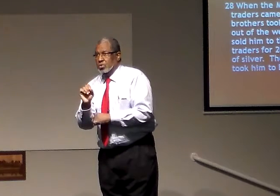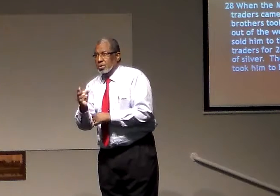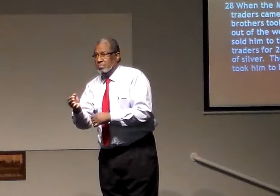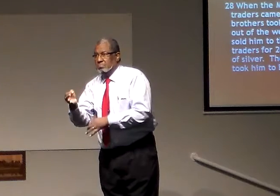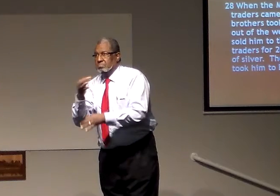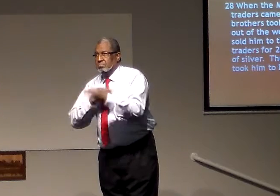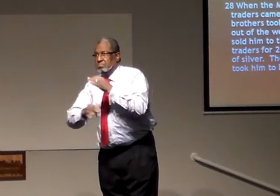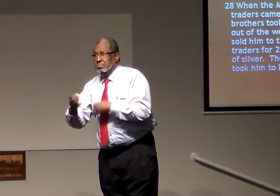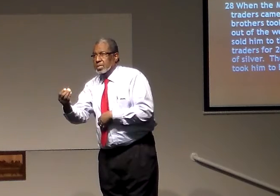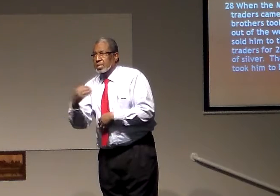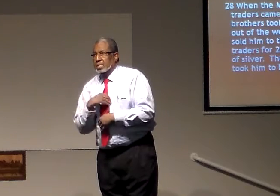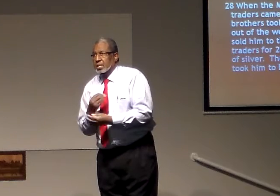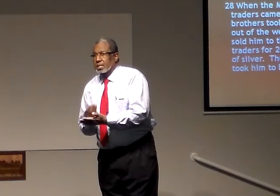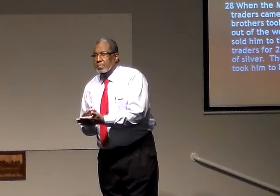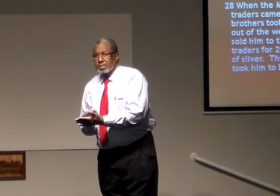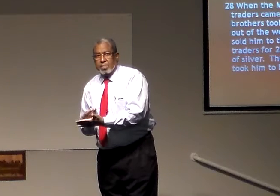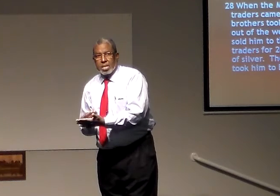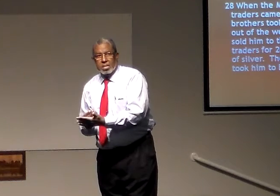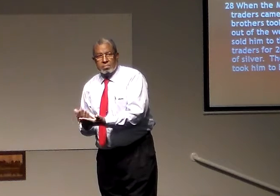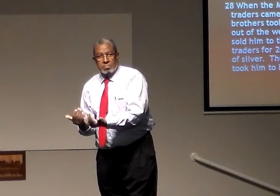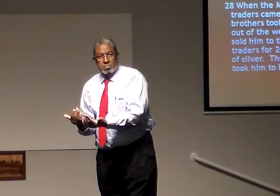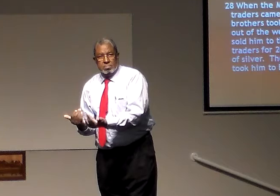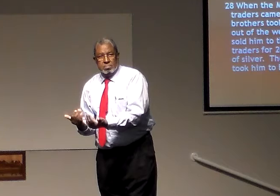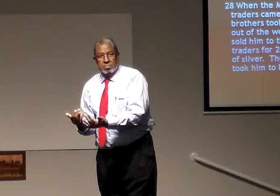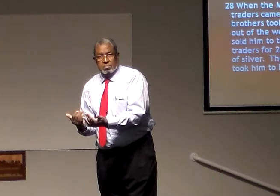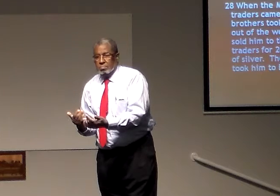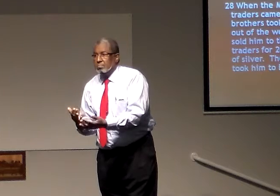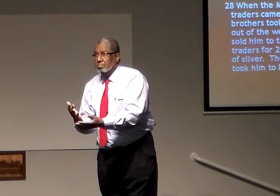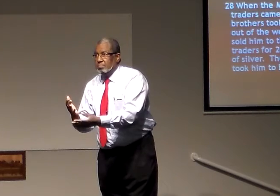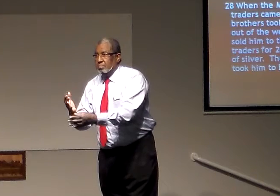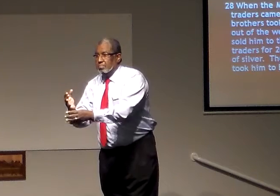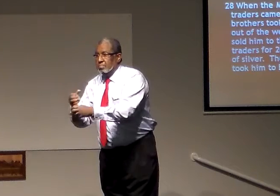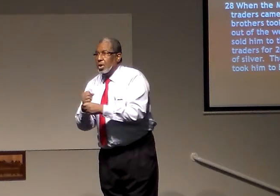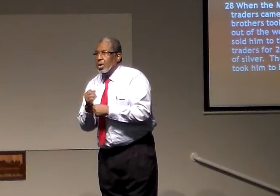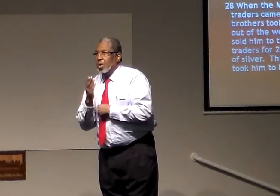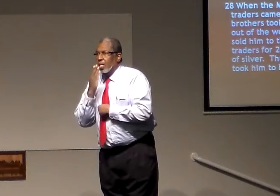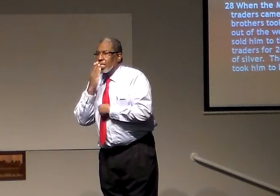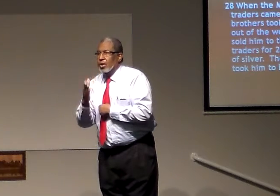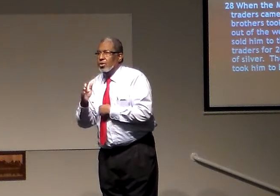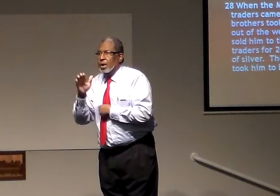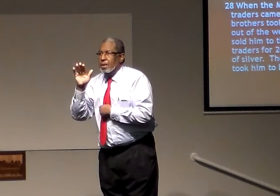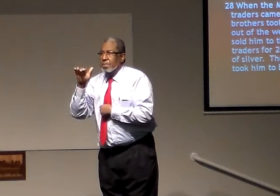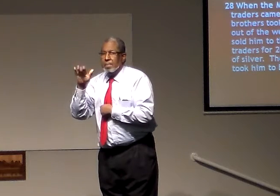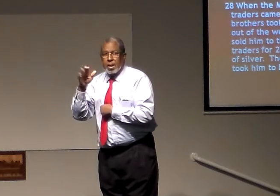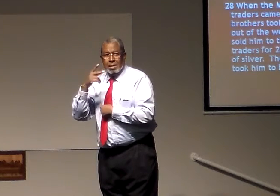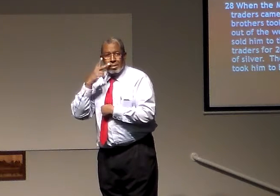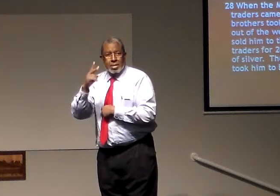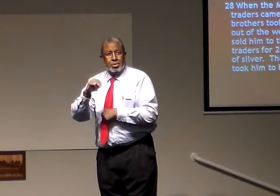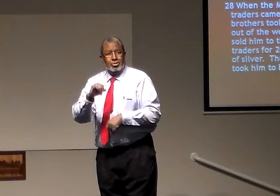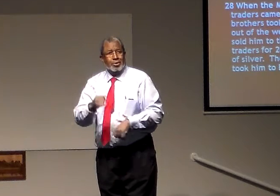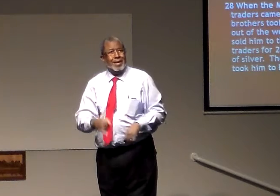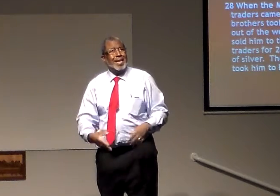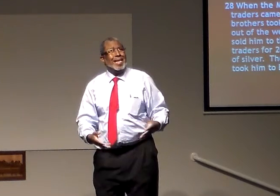slavery. Give us the money. So they got, oh, thank you, bye-bye.